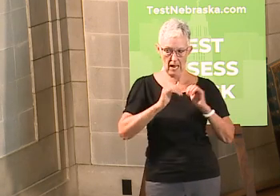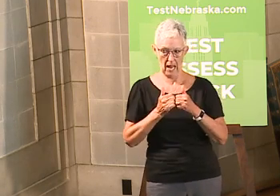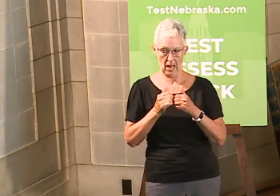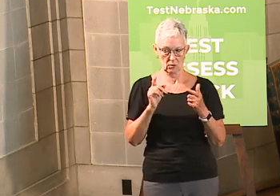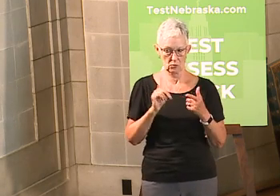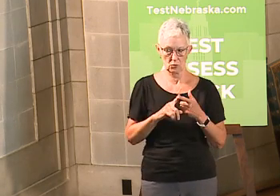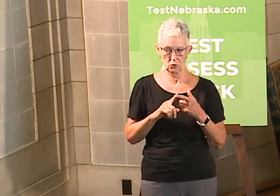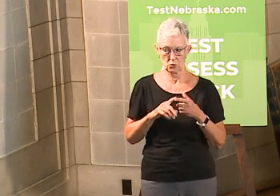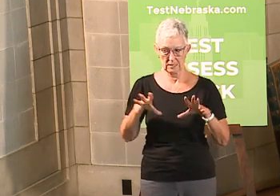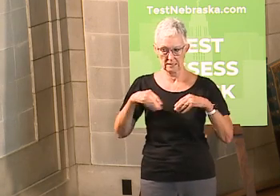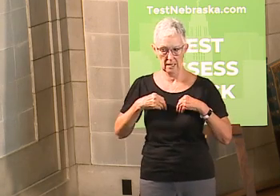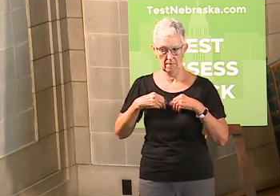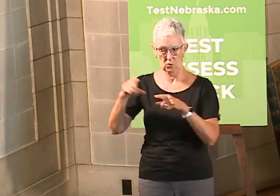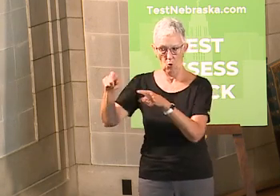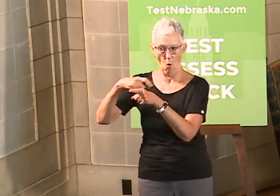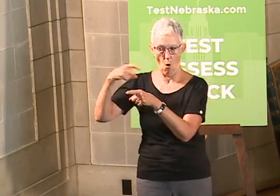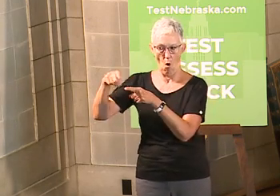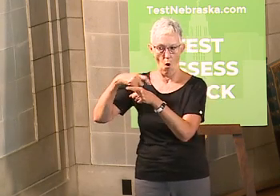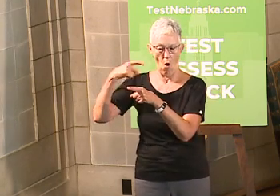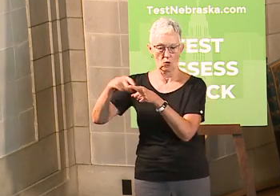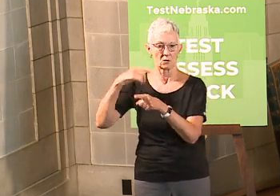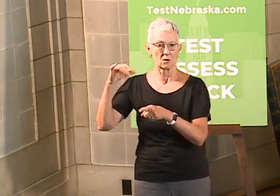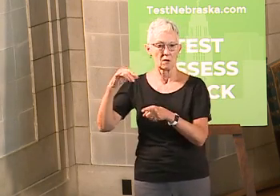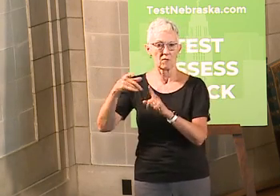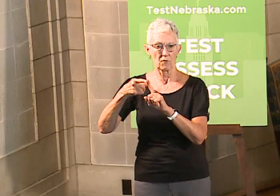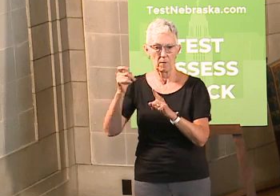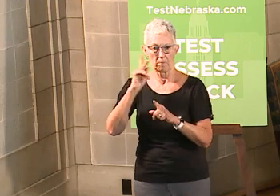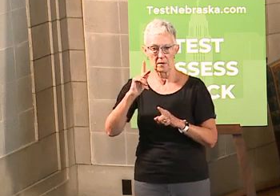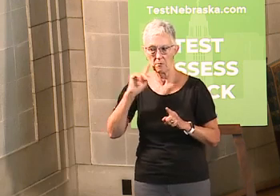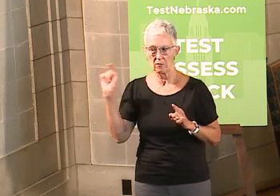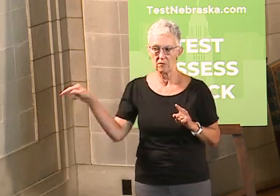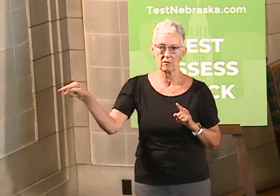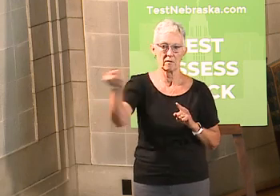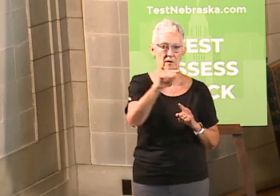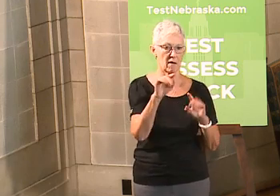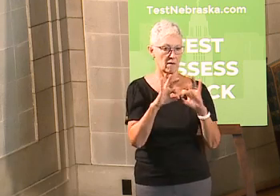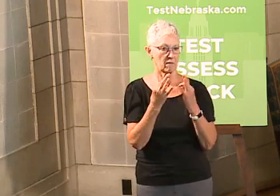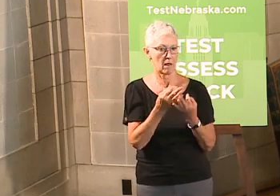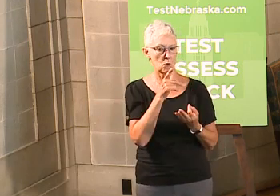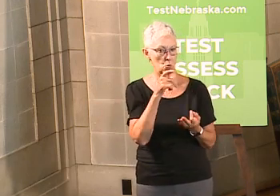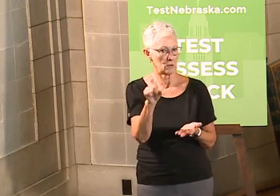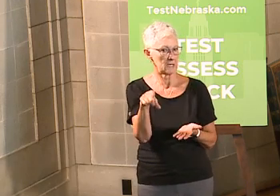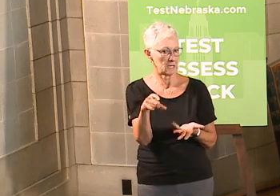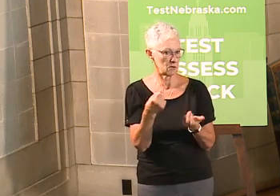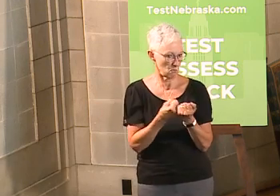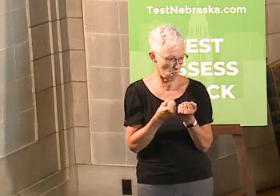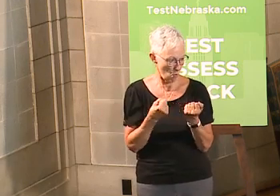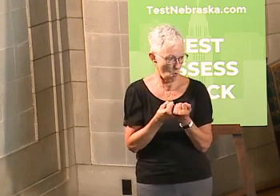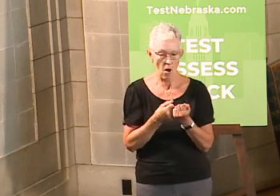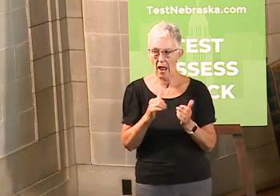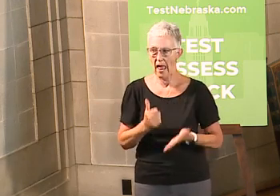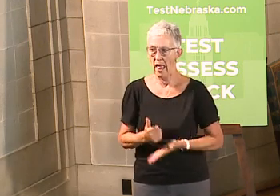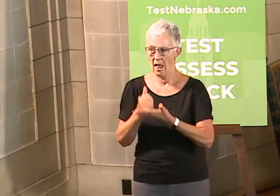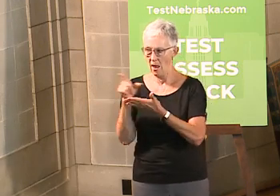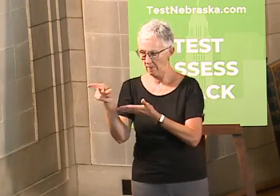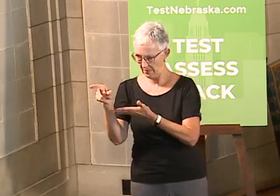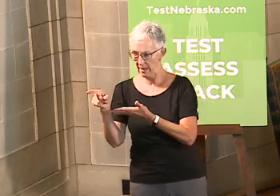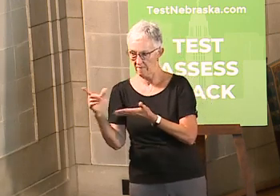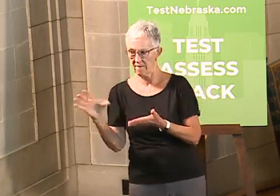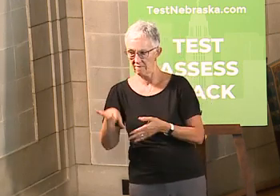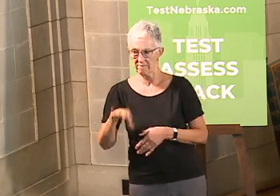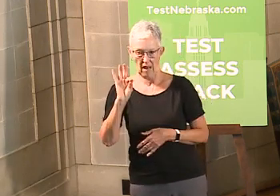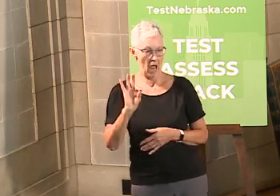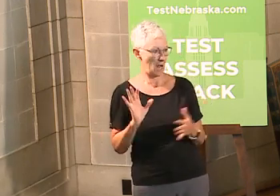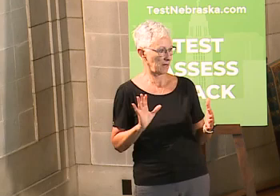take the calls, to have that awareness, to plug in individuals who are family members, and then